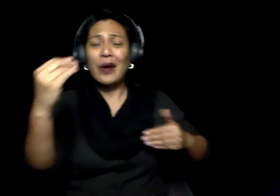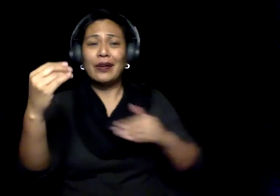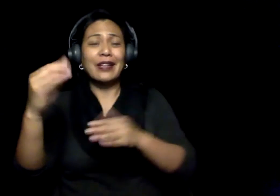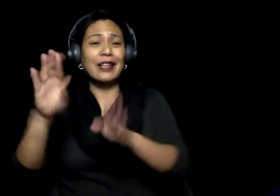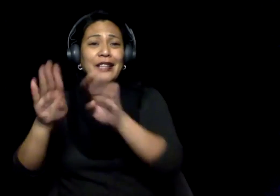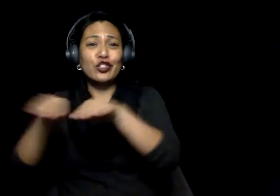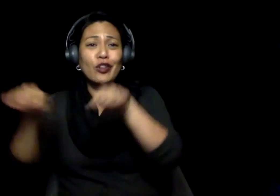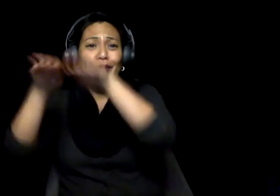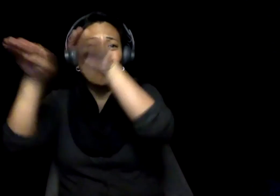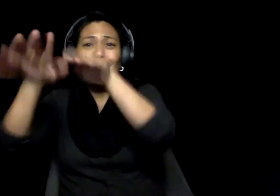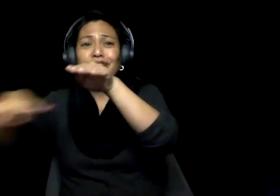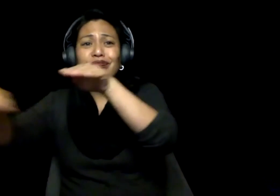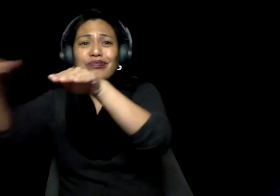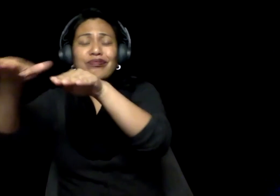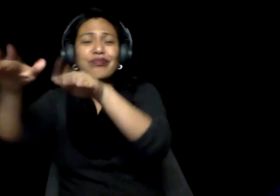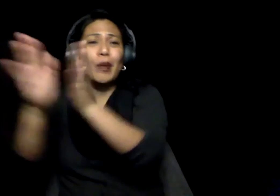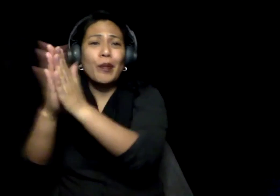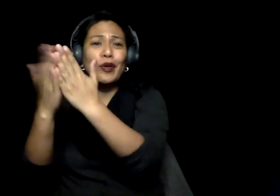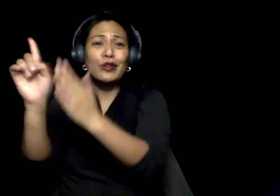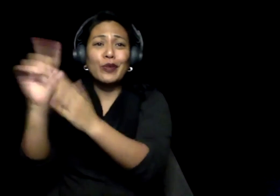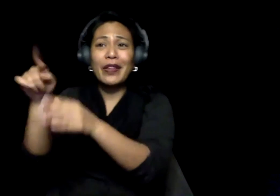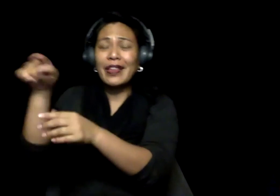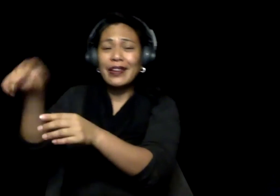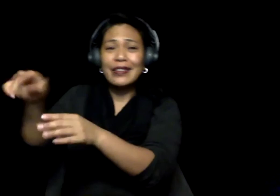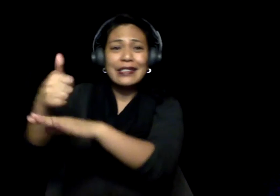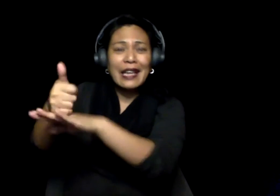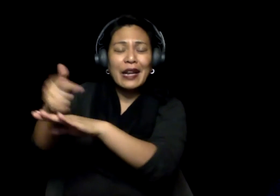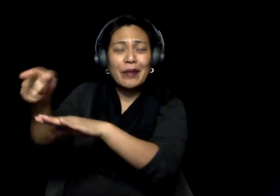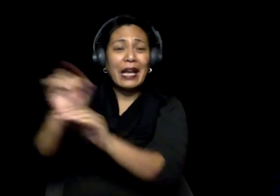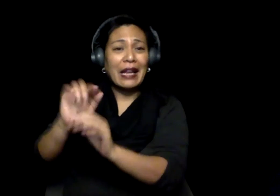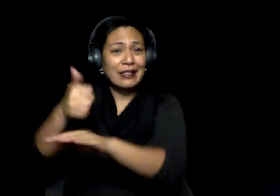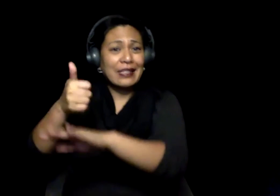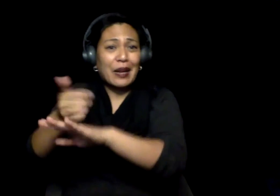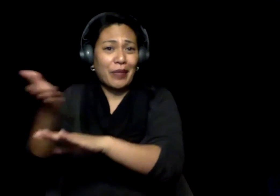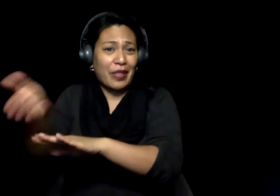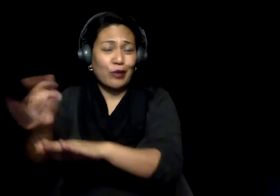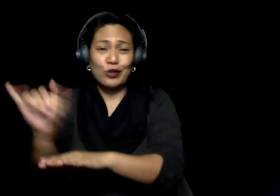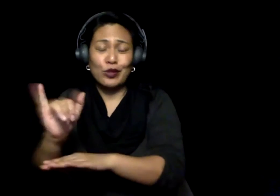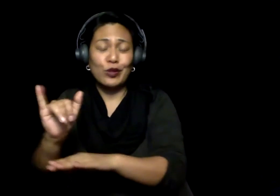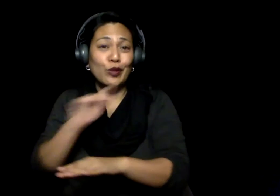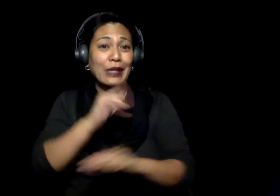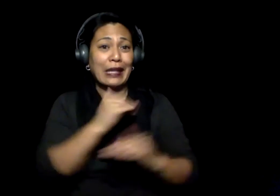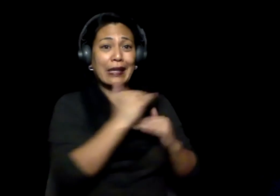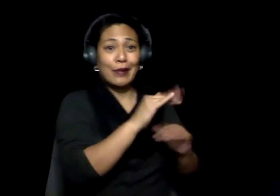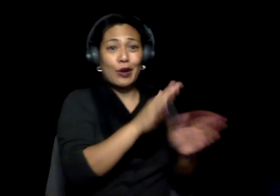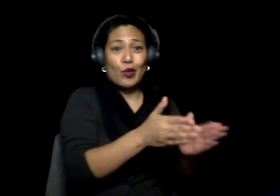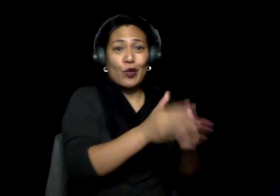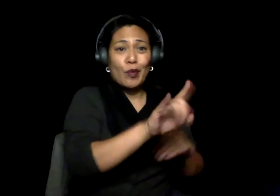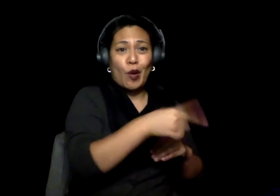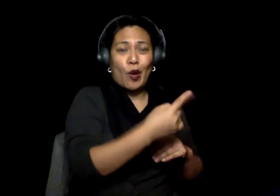are all sorts of great examples of artists having done projects like that. So I think that could definitely work. Yeah.